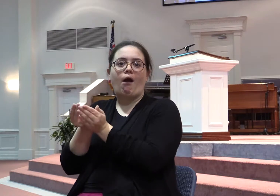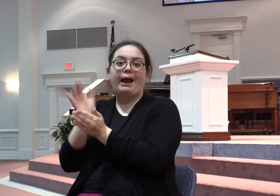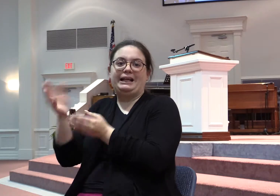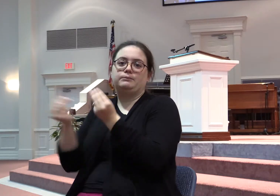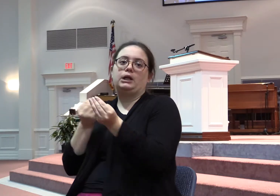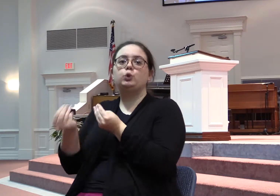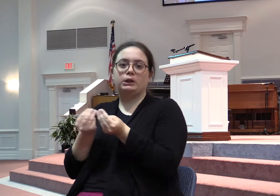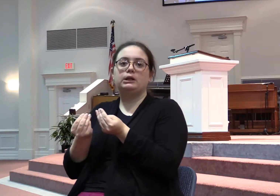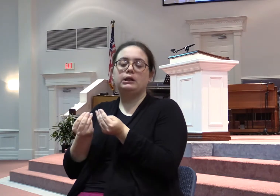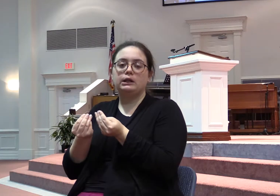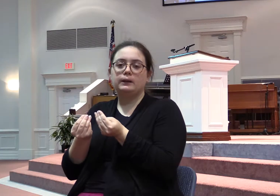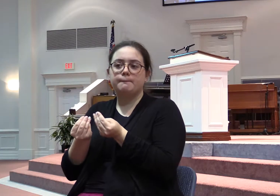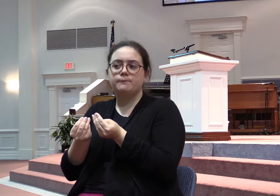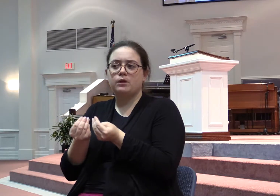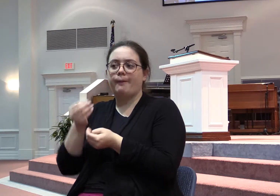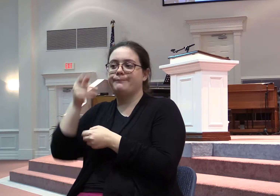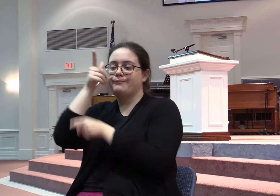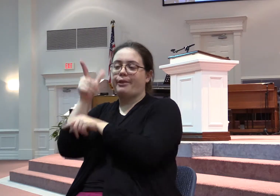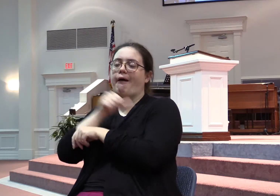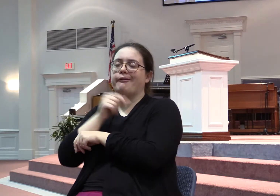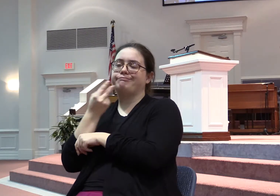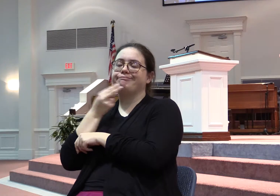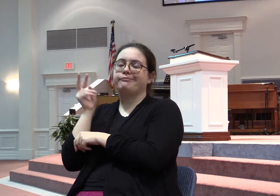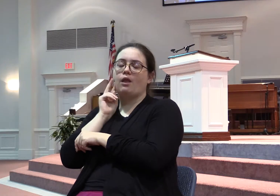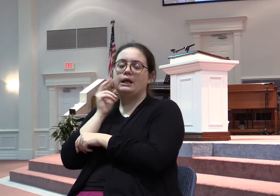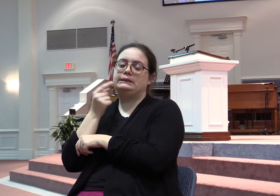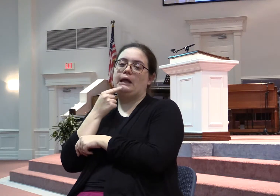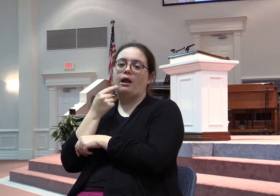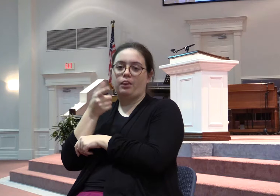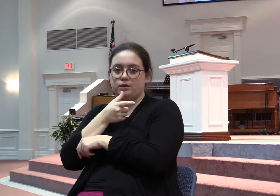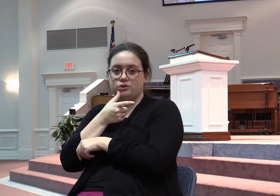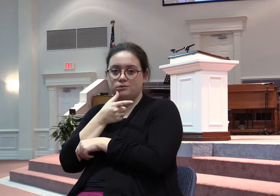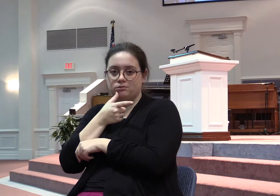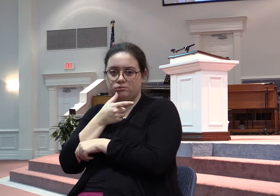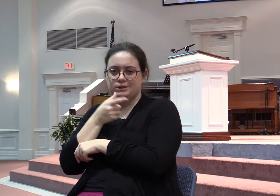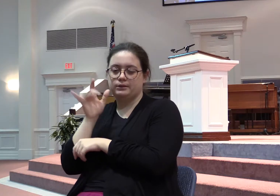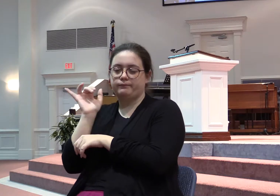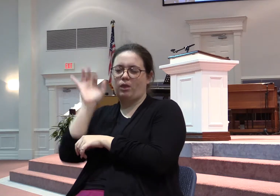Brother Arnold said this the other day at lunch, one of those sermon thoughts.